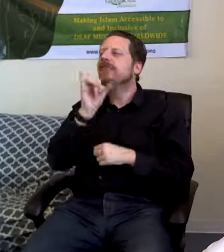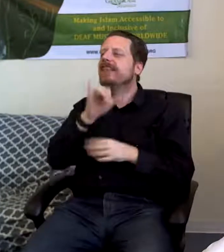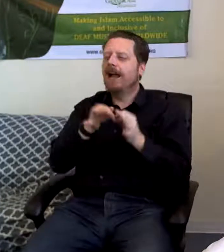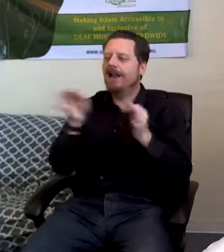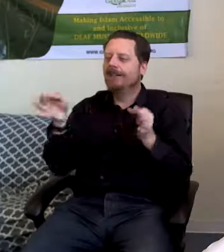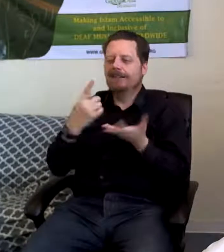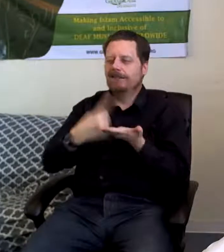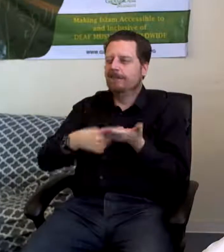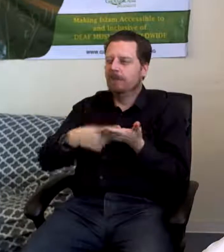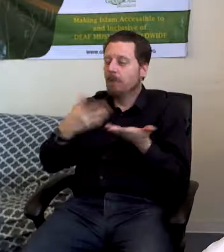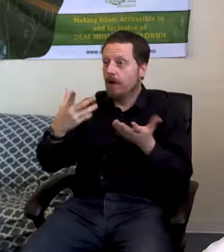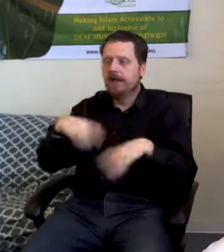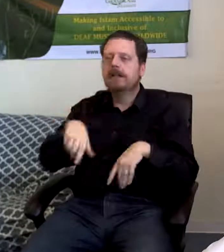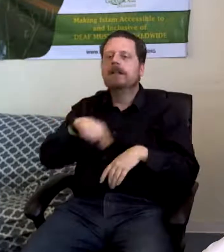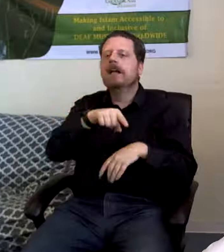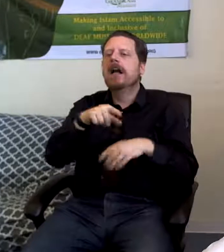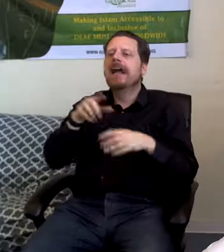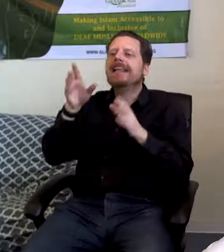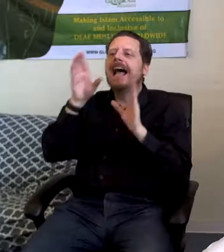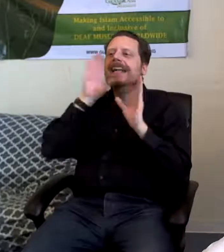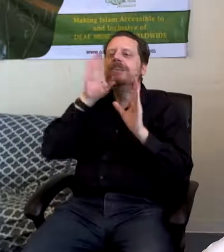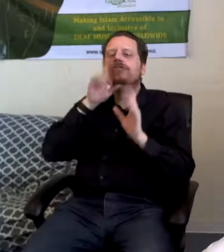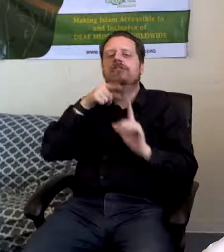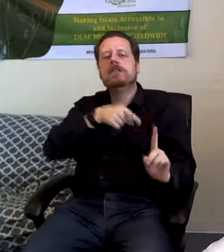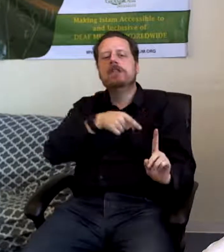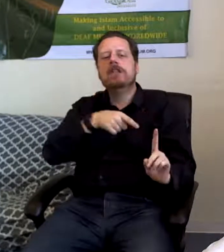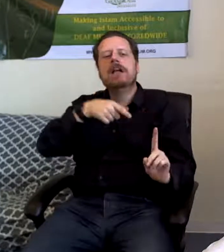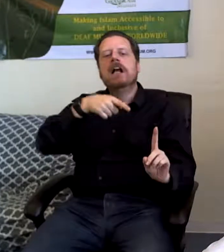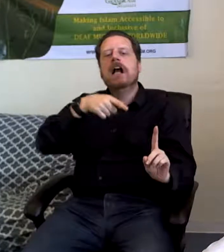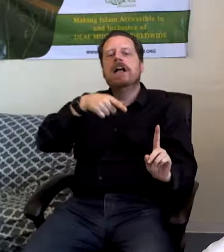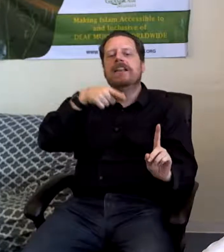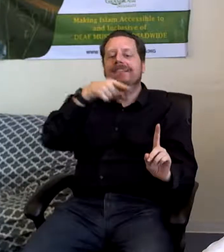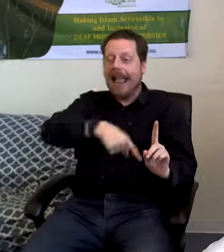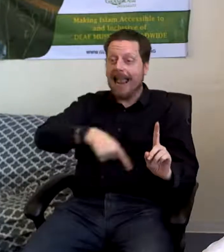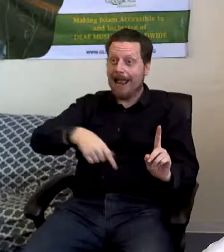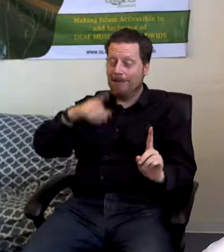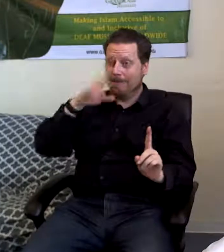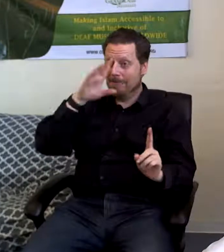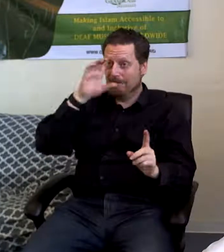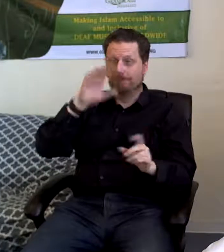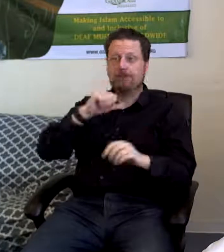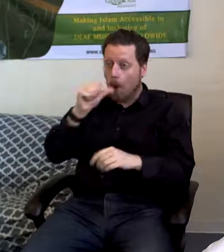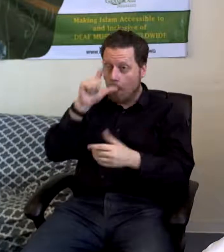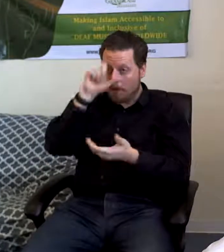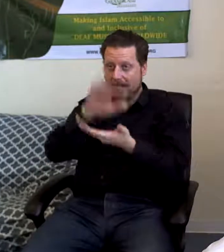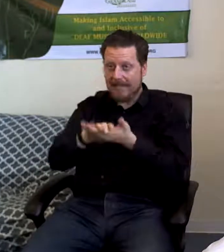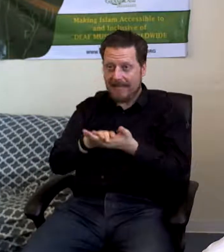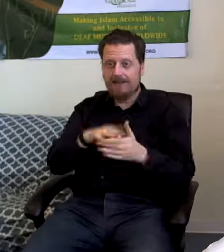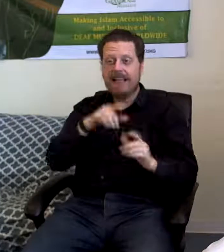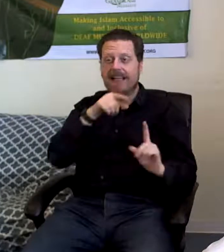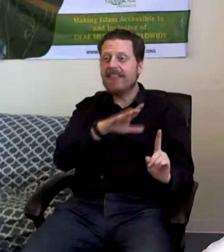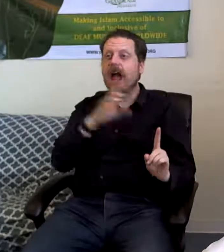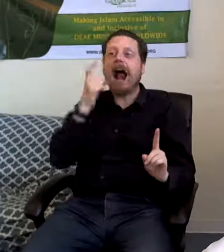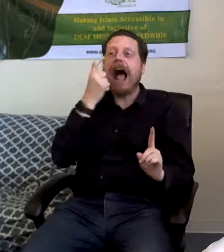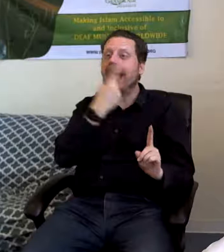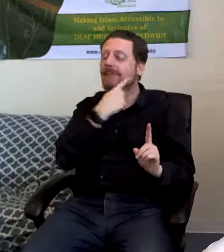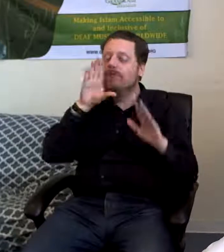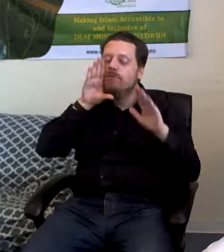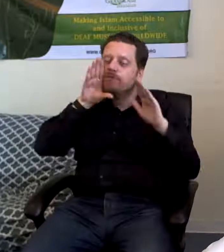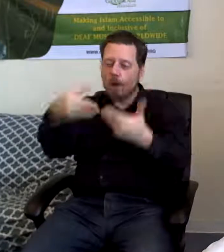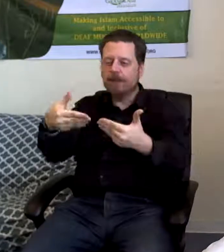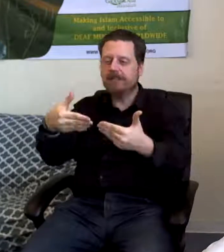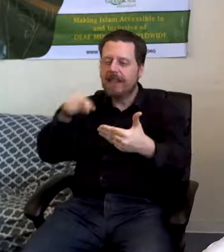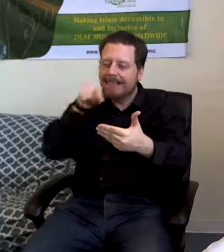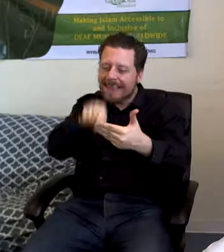who believe, they have their eyes focusing on whatever they think they are doing, and they think it's